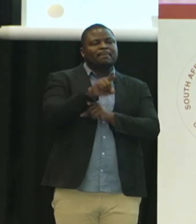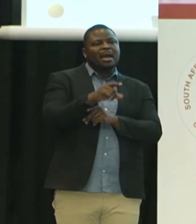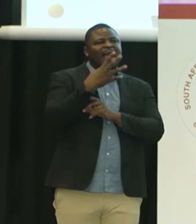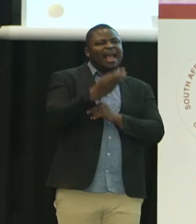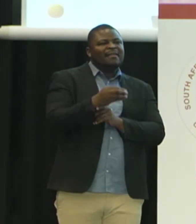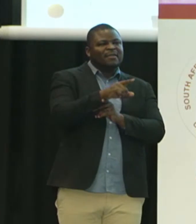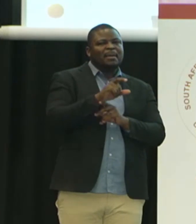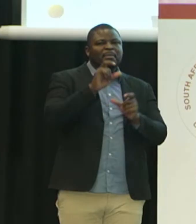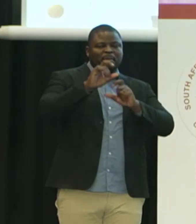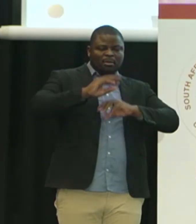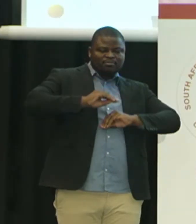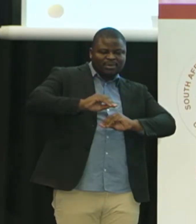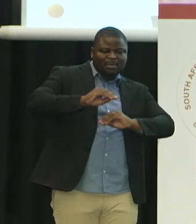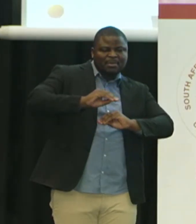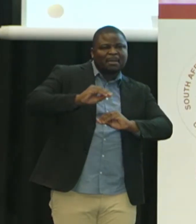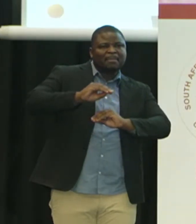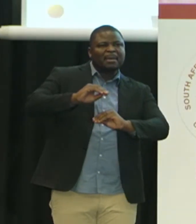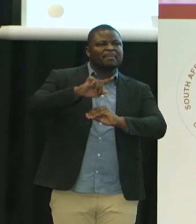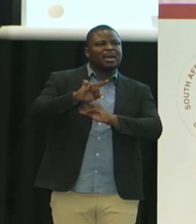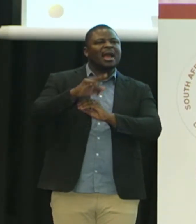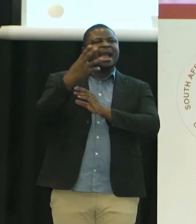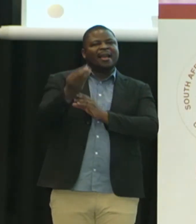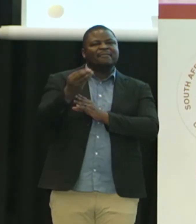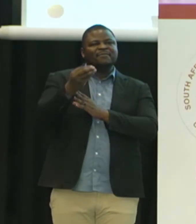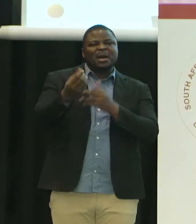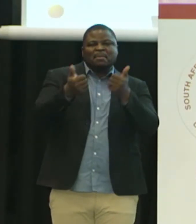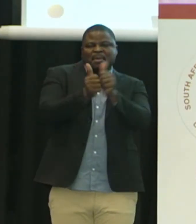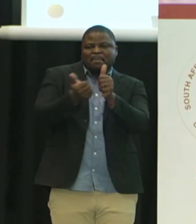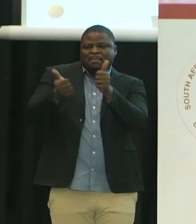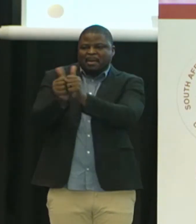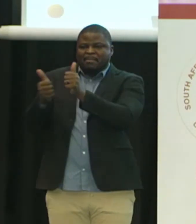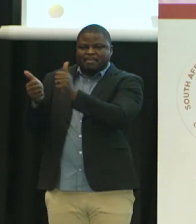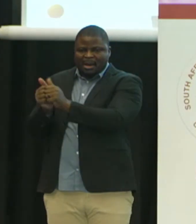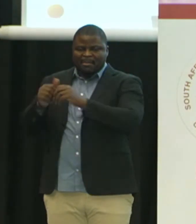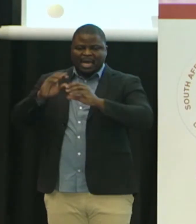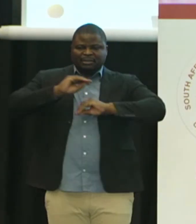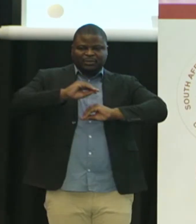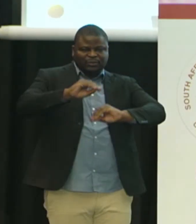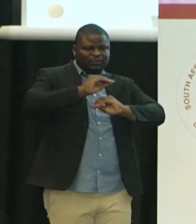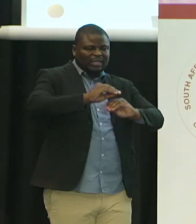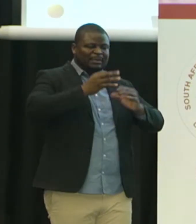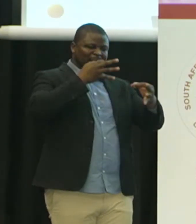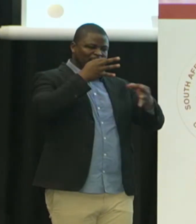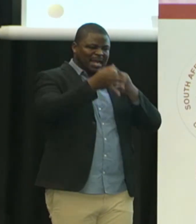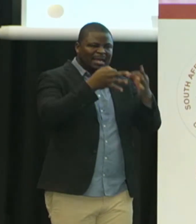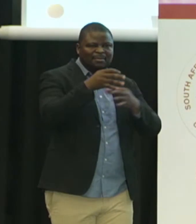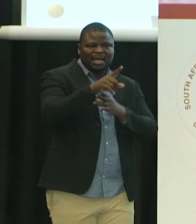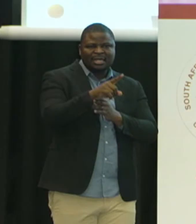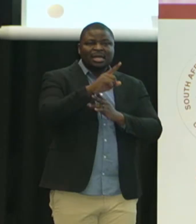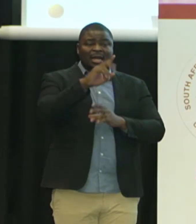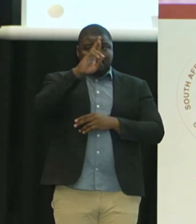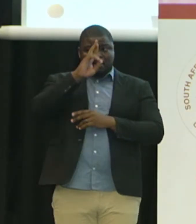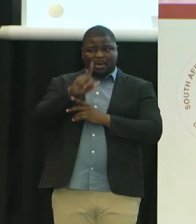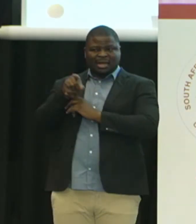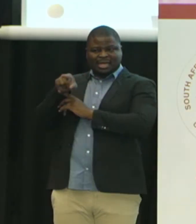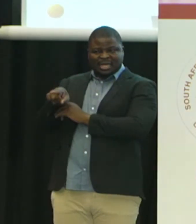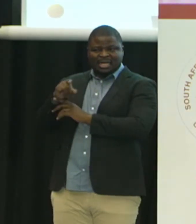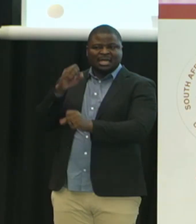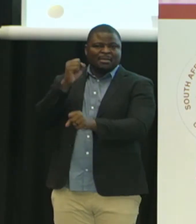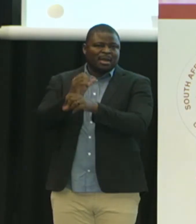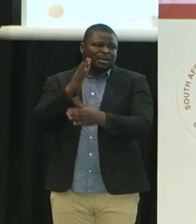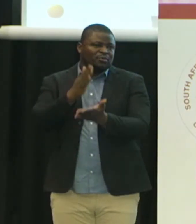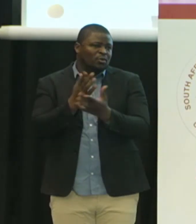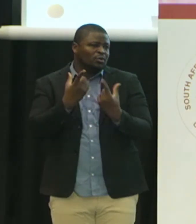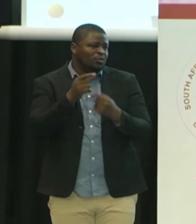The role of the peer educators there, it is really to ensure that they go out and look